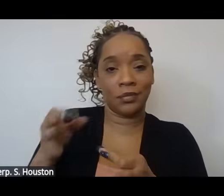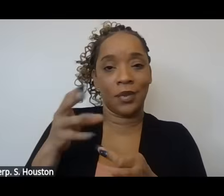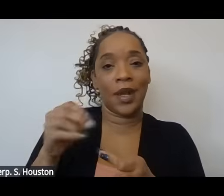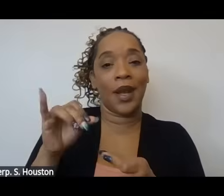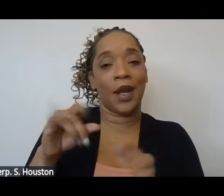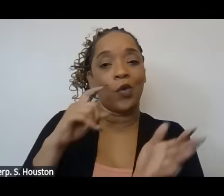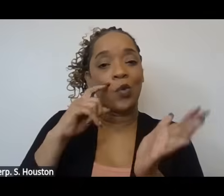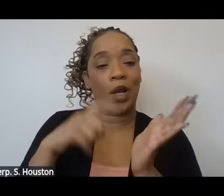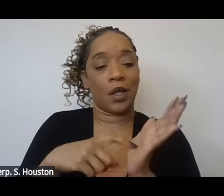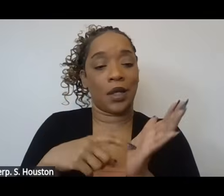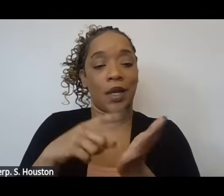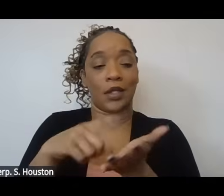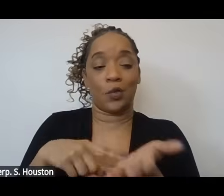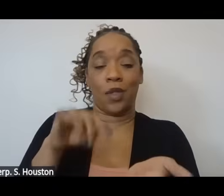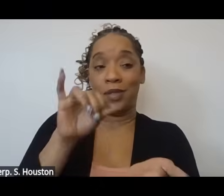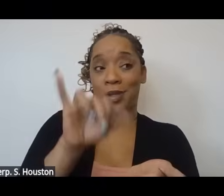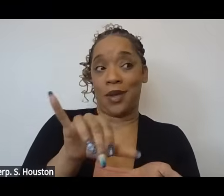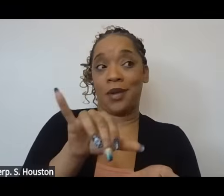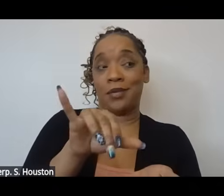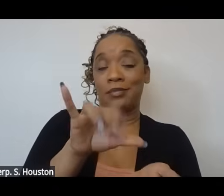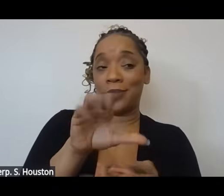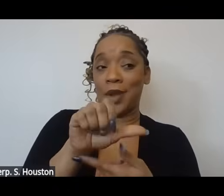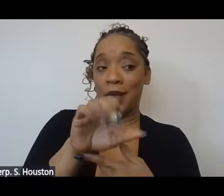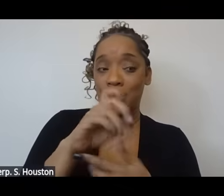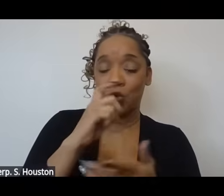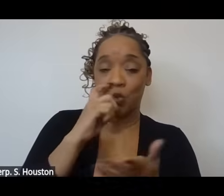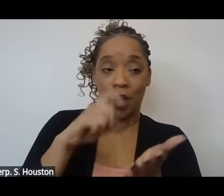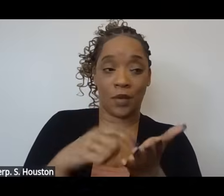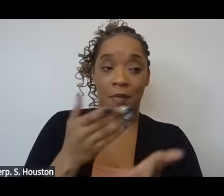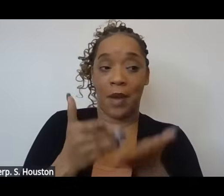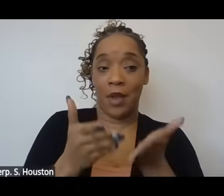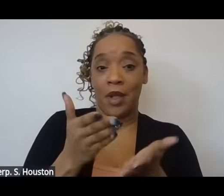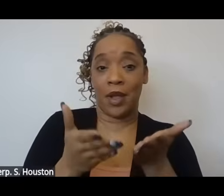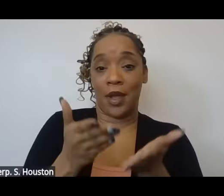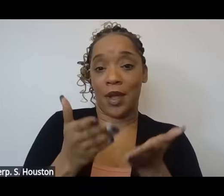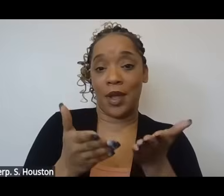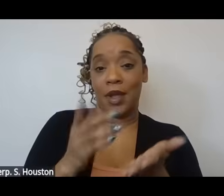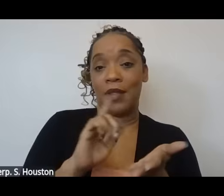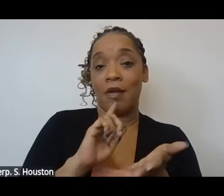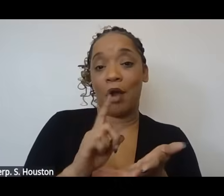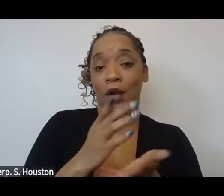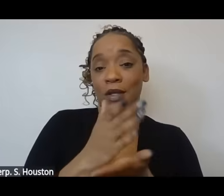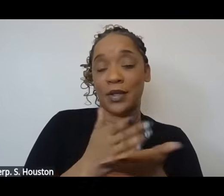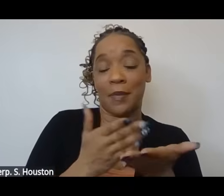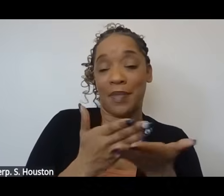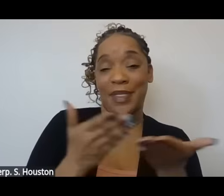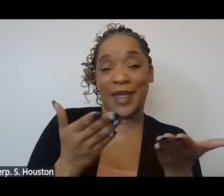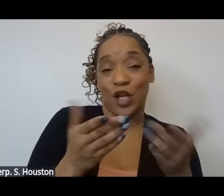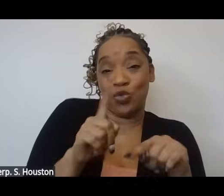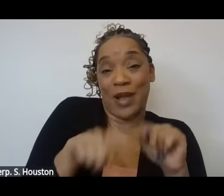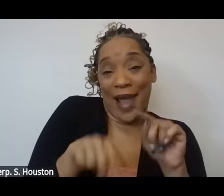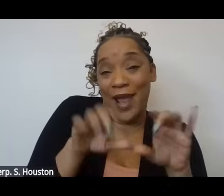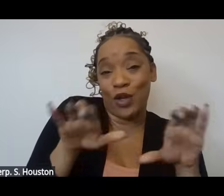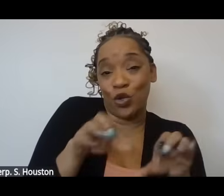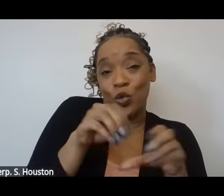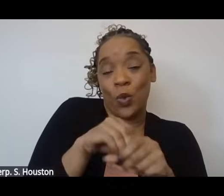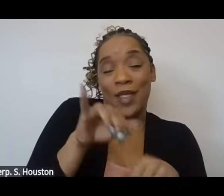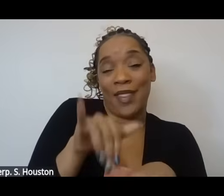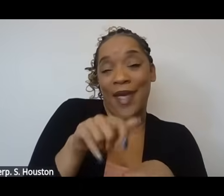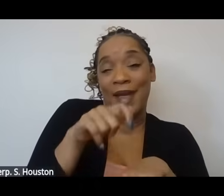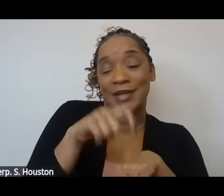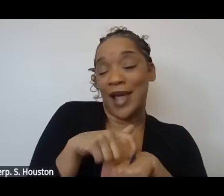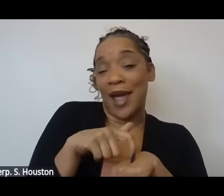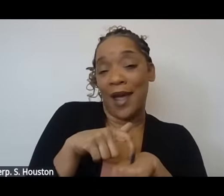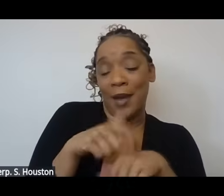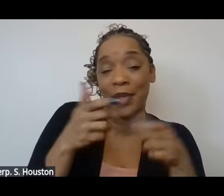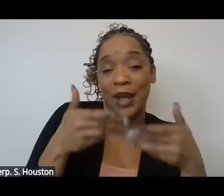recognized. Maybe there are some things you can't do in the time frame which is available to you,